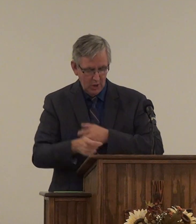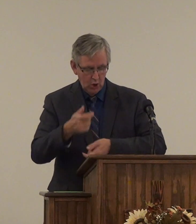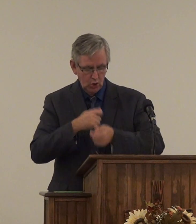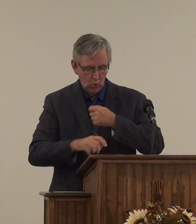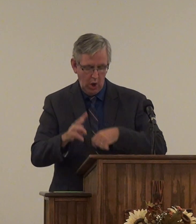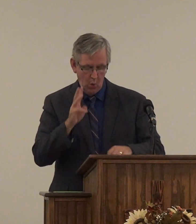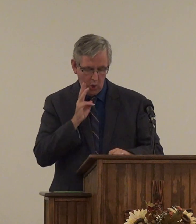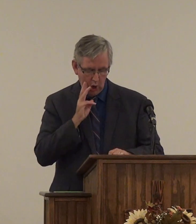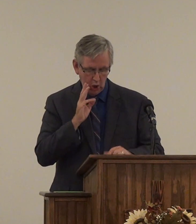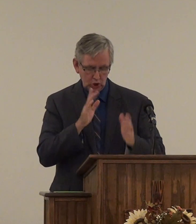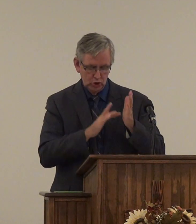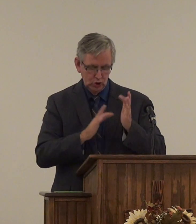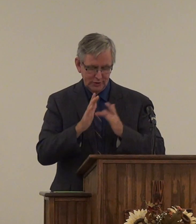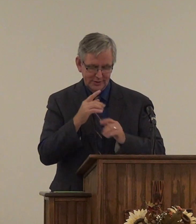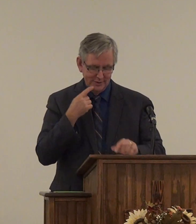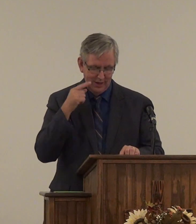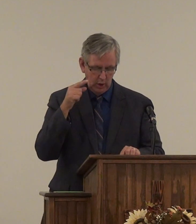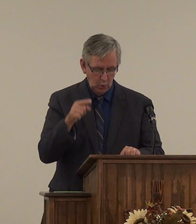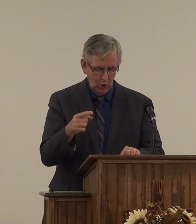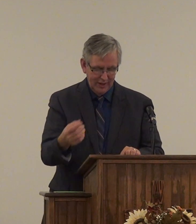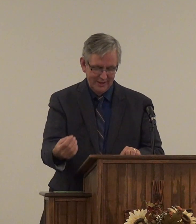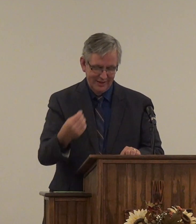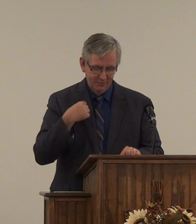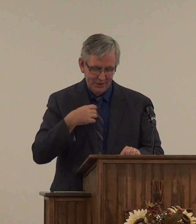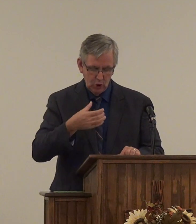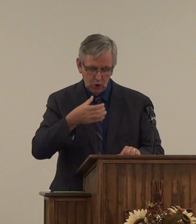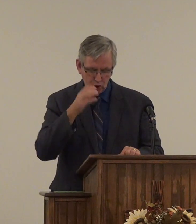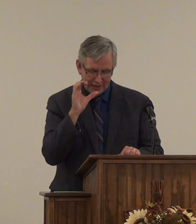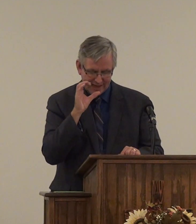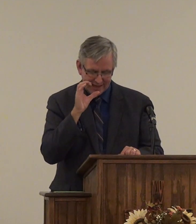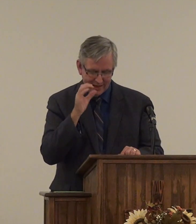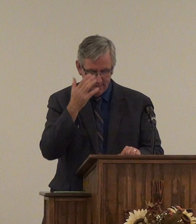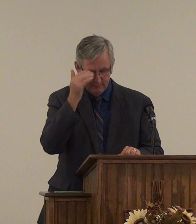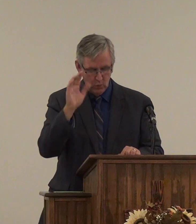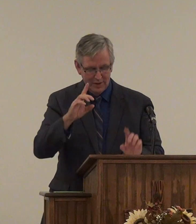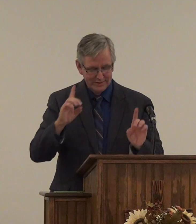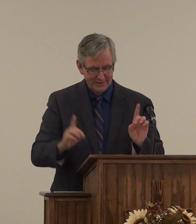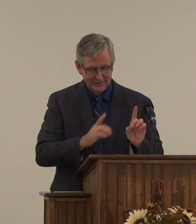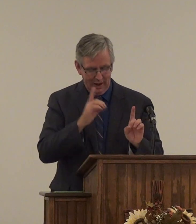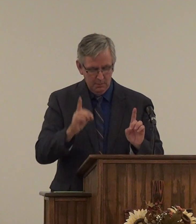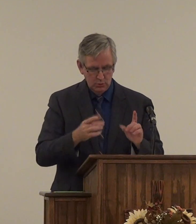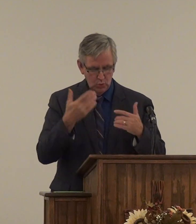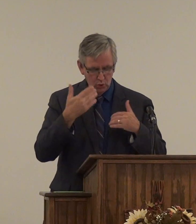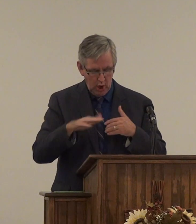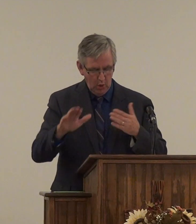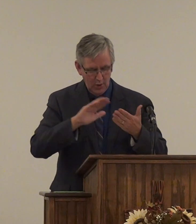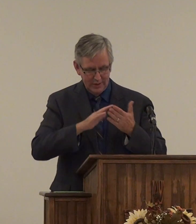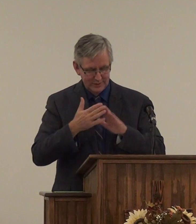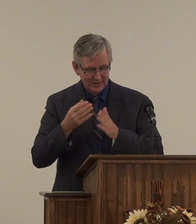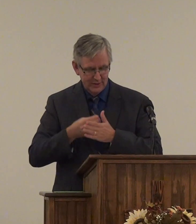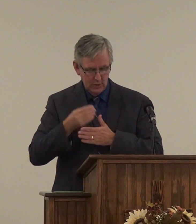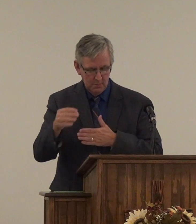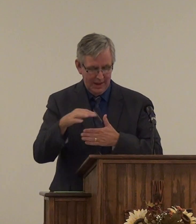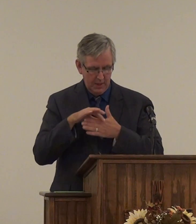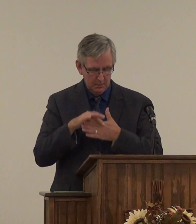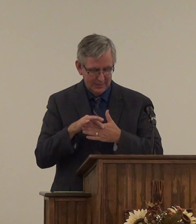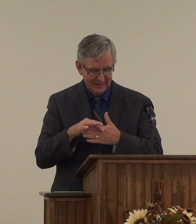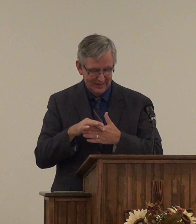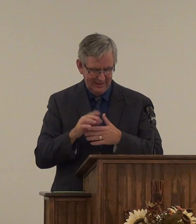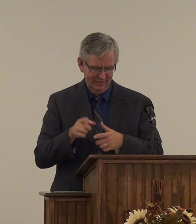woman of Samaria to draw water. Jesus saith unto her, give me to drink. for his disciples were gone away into the city to